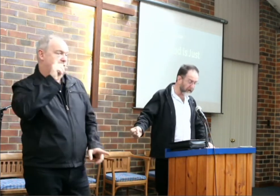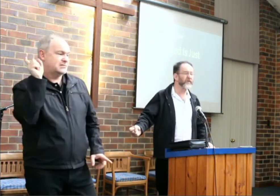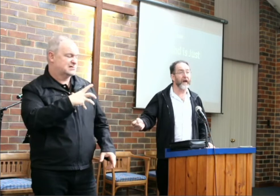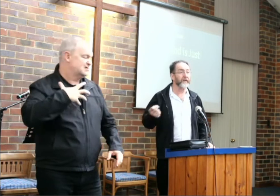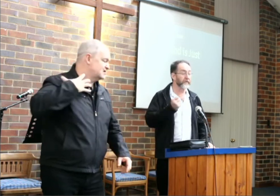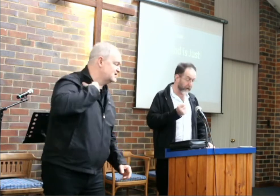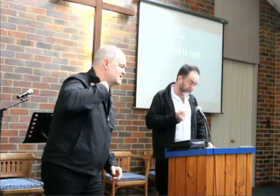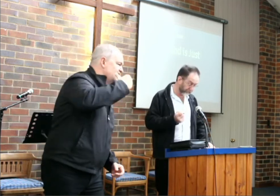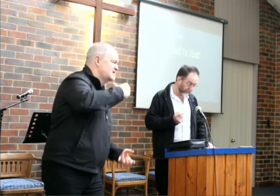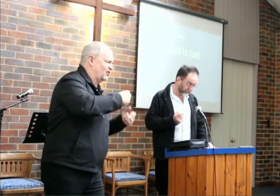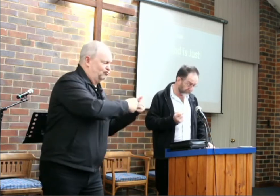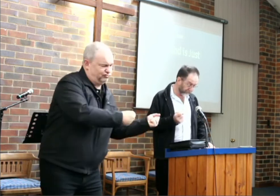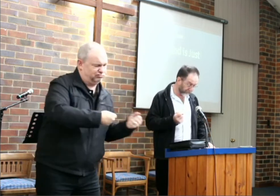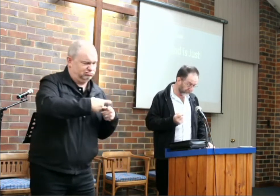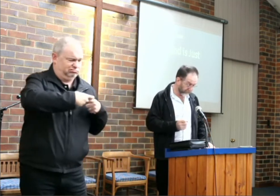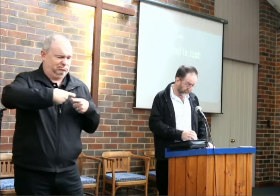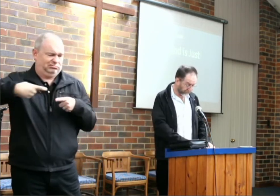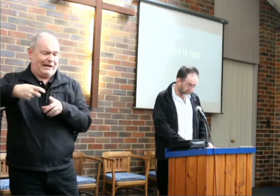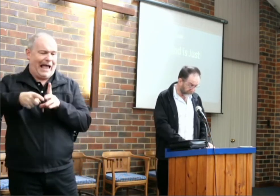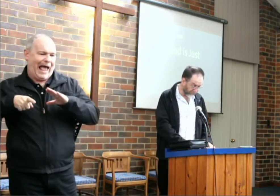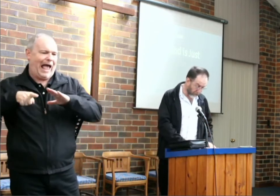neck and drags you out.